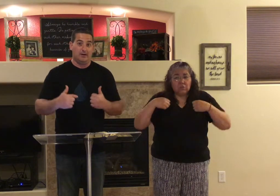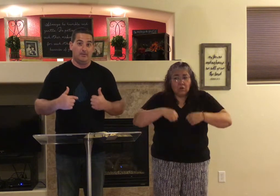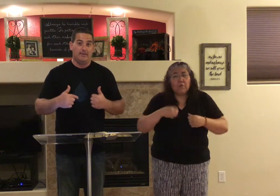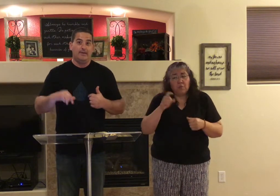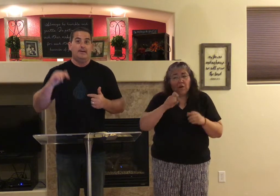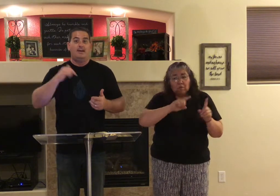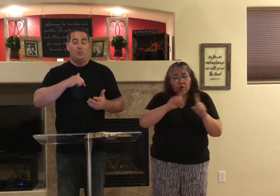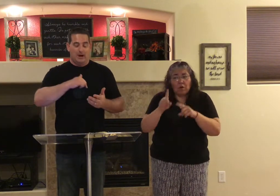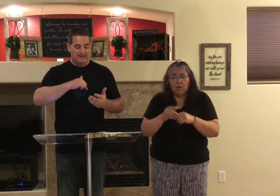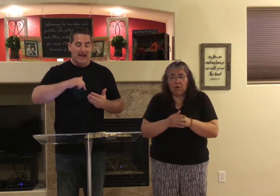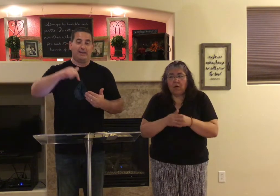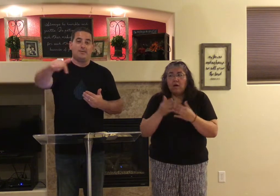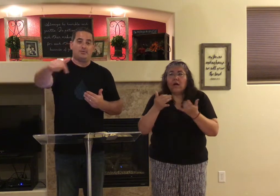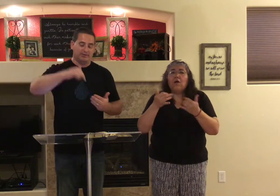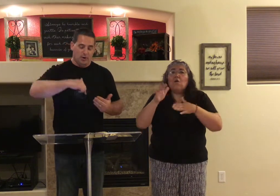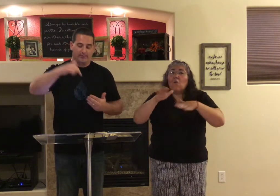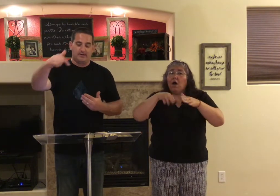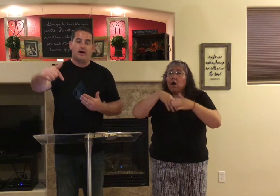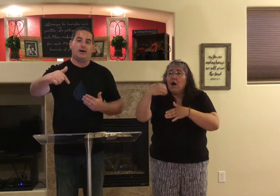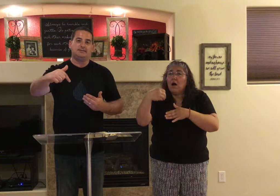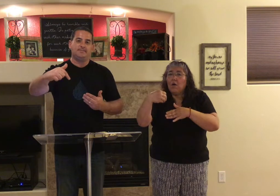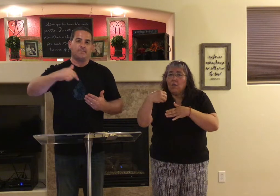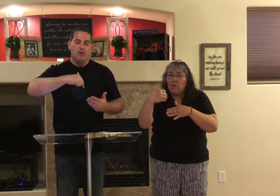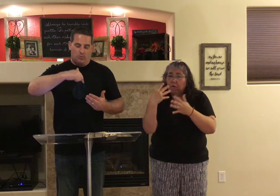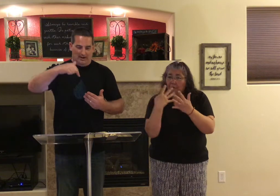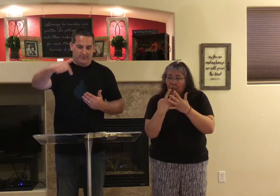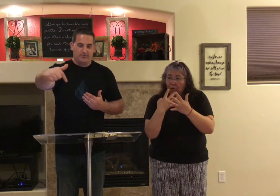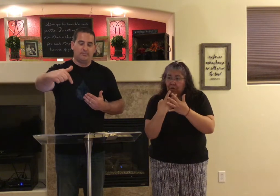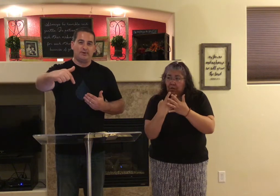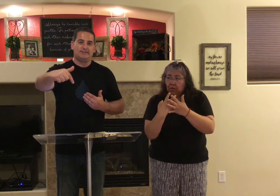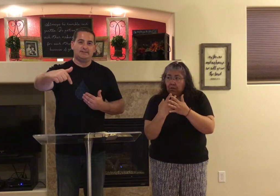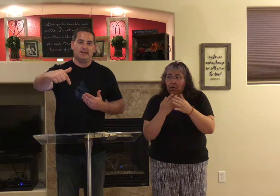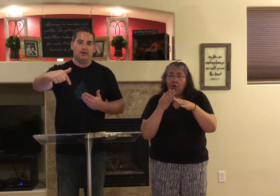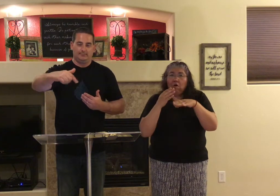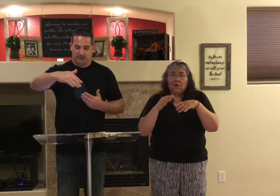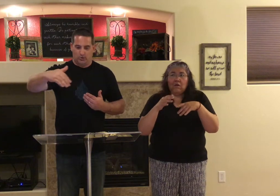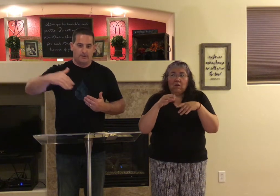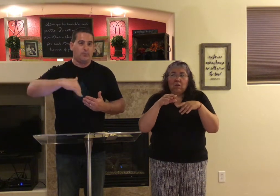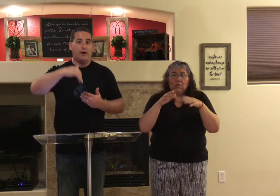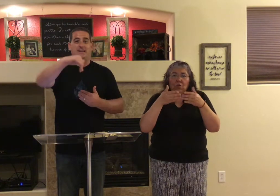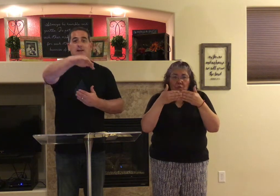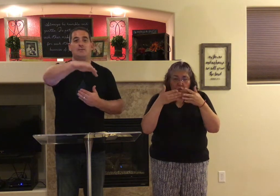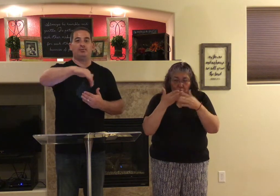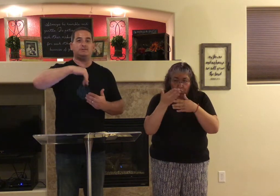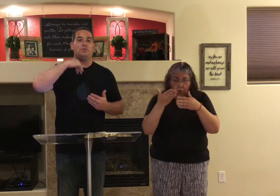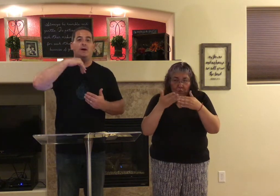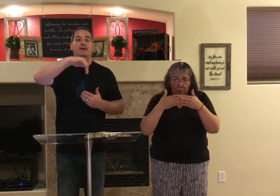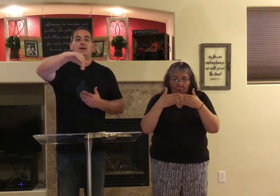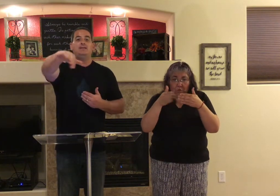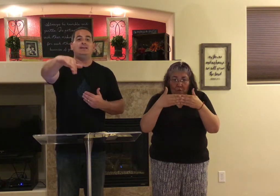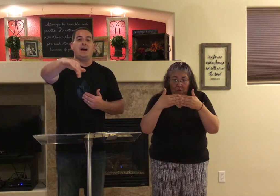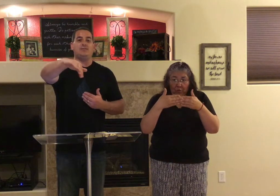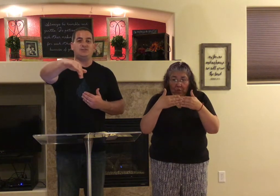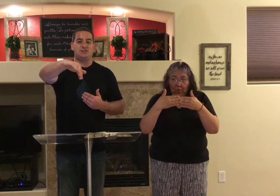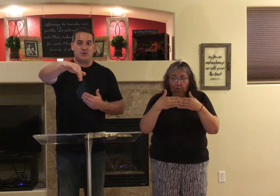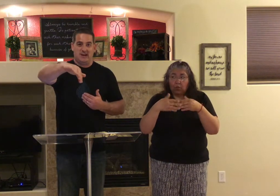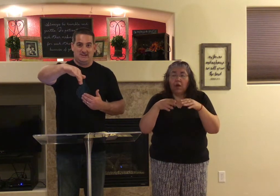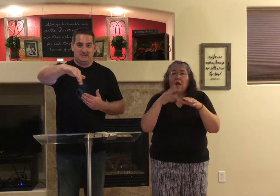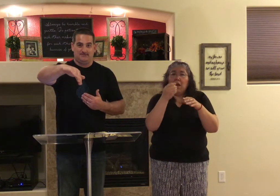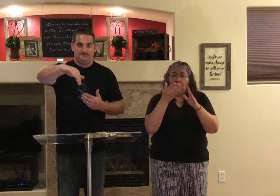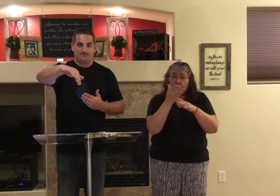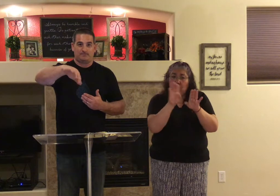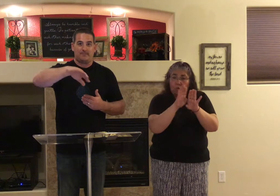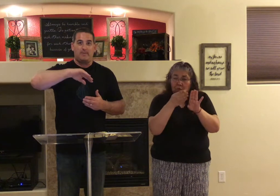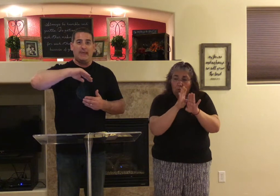got to go. He walked out of the prison, over the guards, walked through the prison cell door, walked out of the prison, walked down the